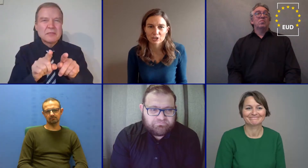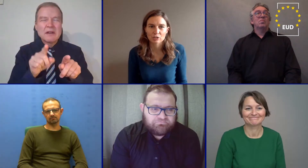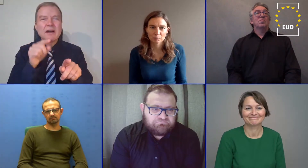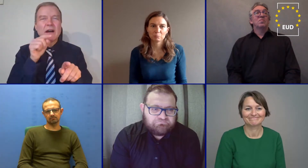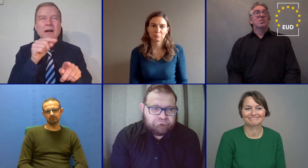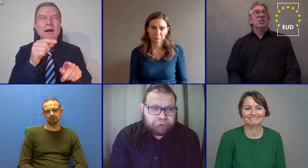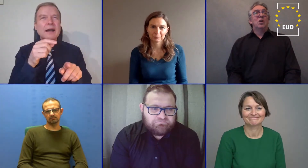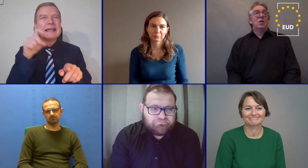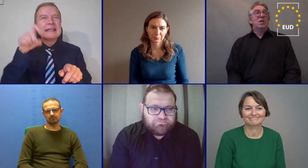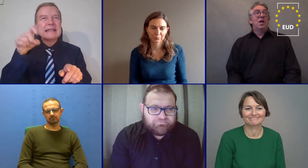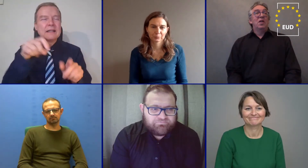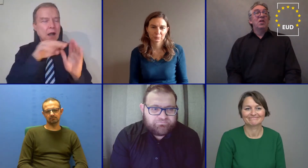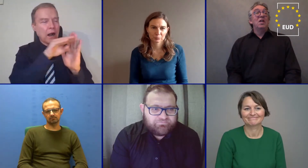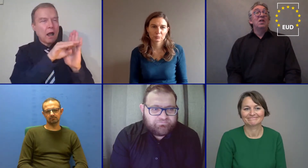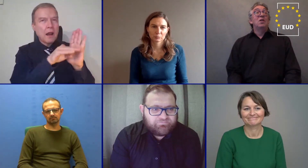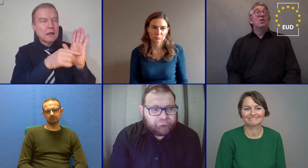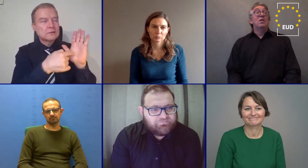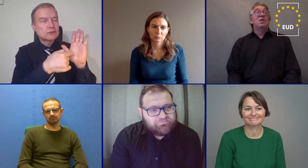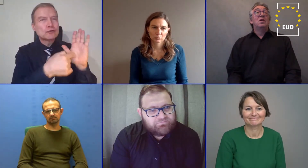application. I agree.